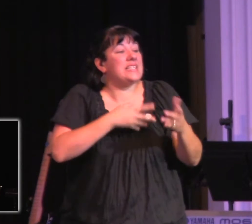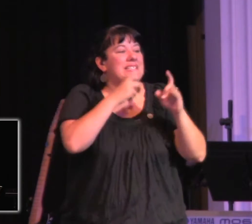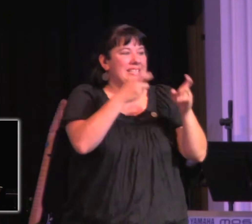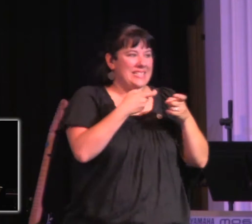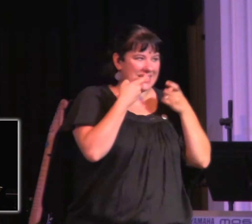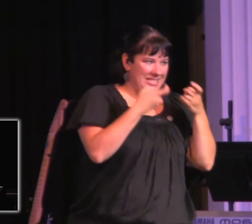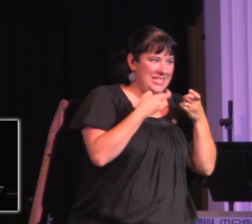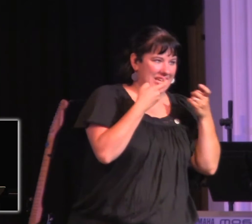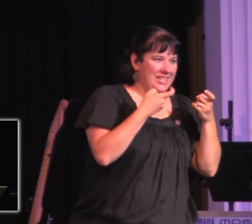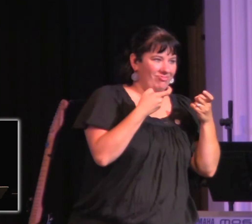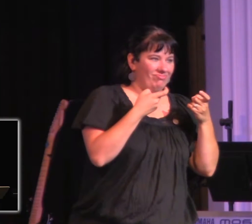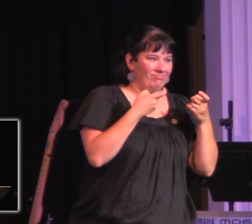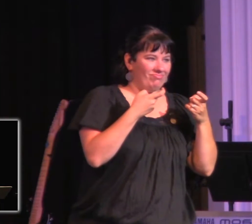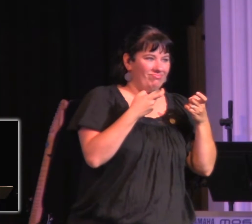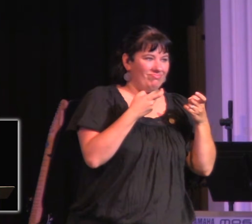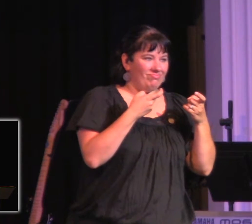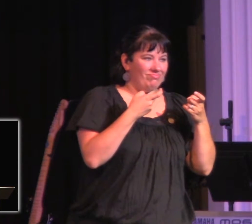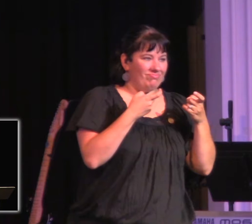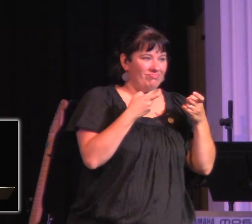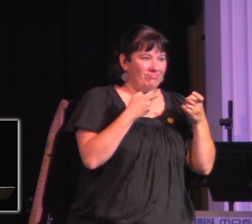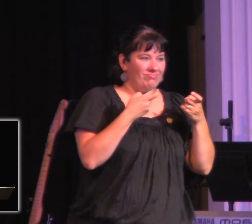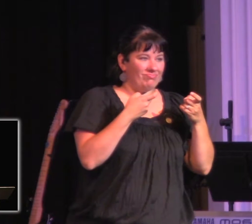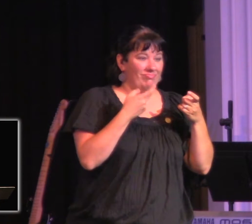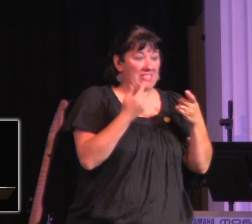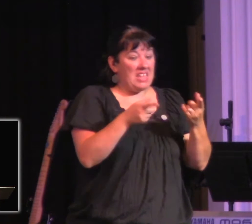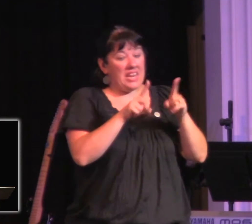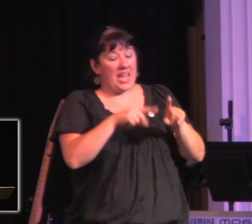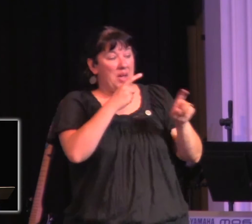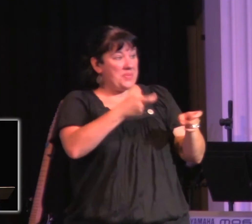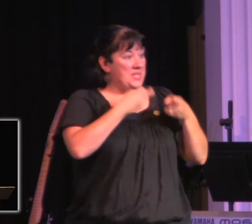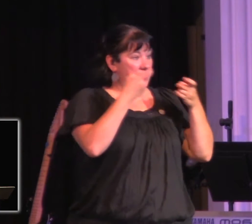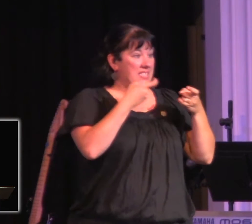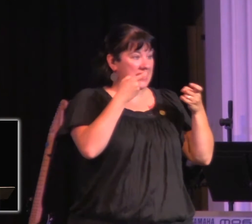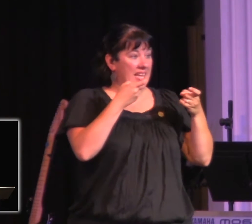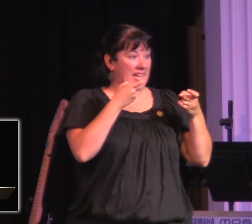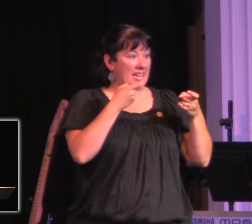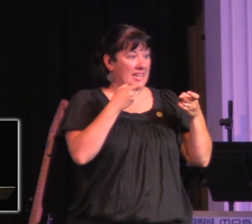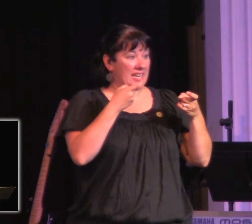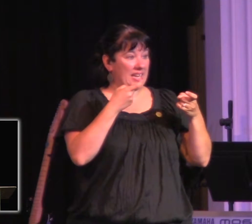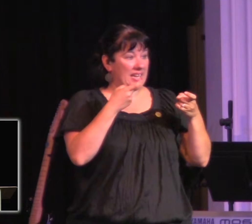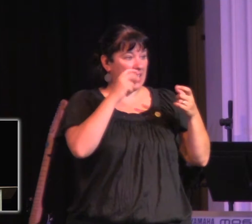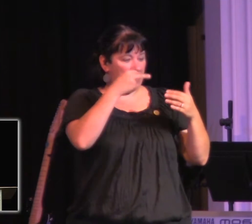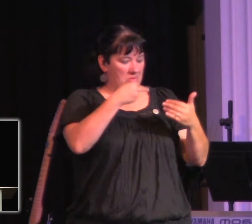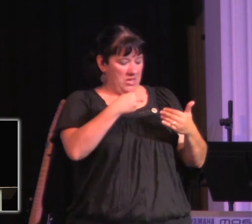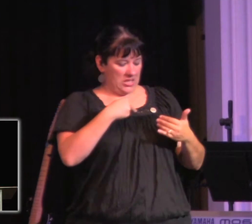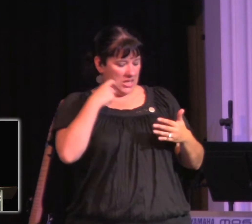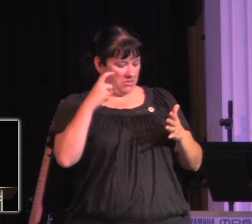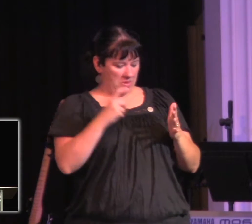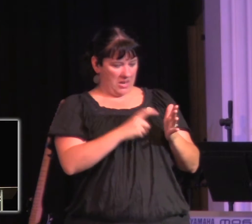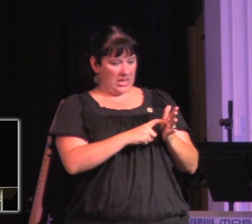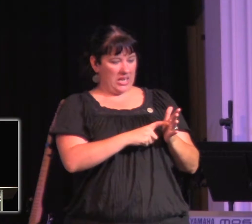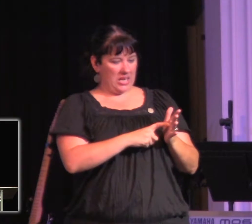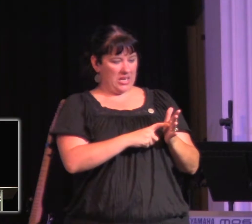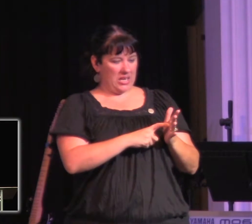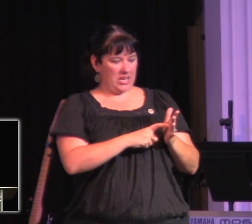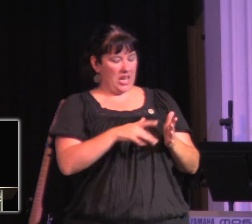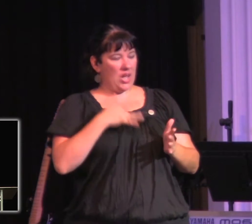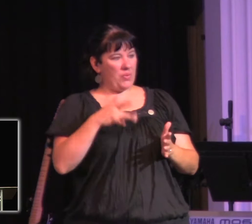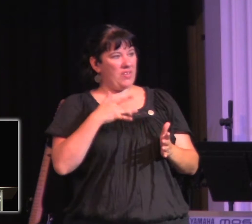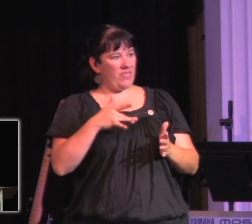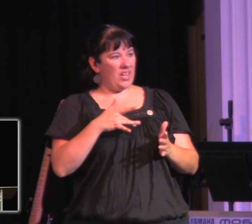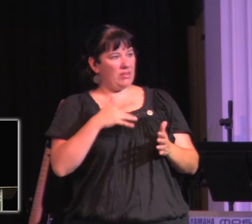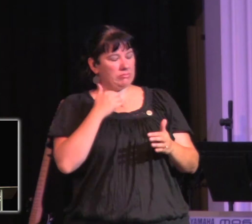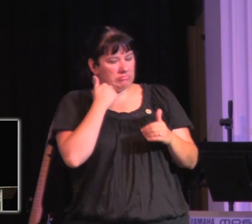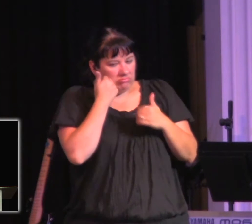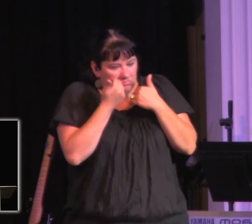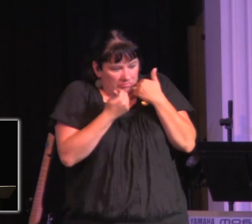and then turn away from God in shame and guilt and condemnation. So